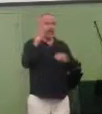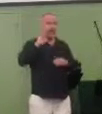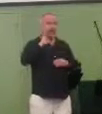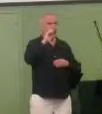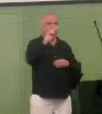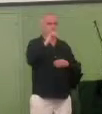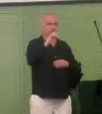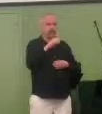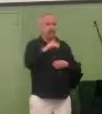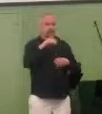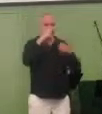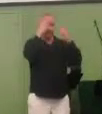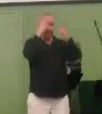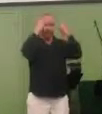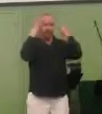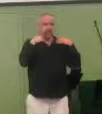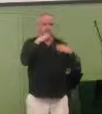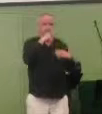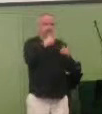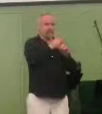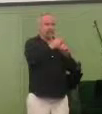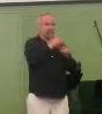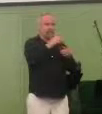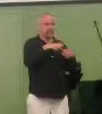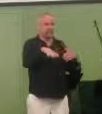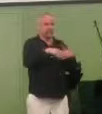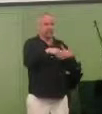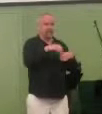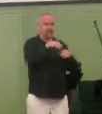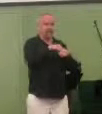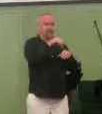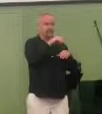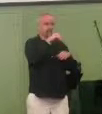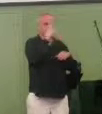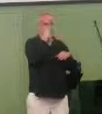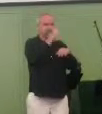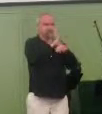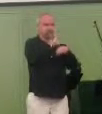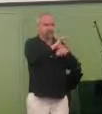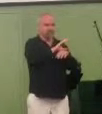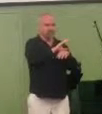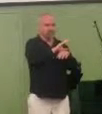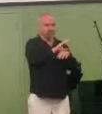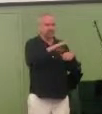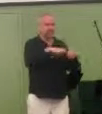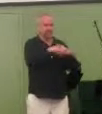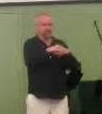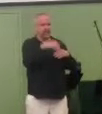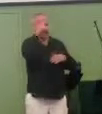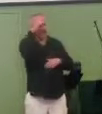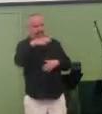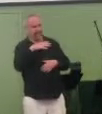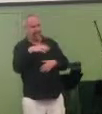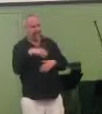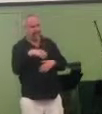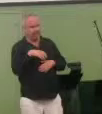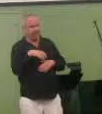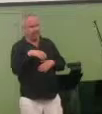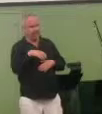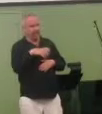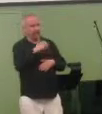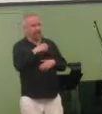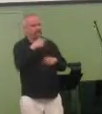a happily married man and was even wed in the Catholic Church to a virgin, which is what he said in the